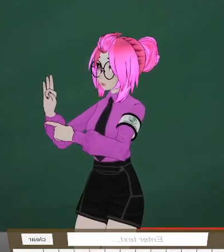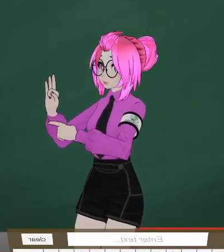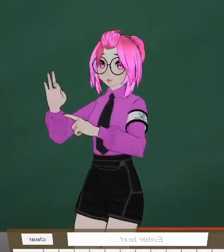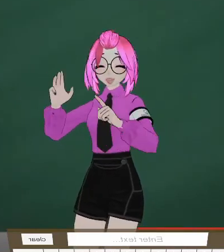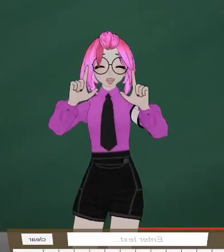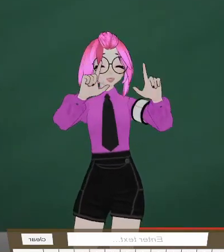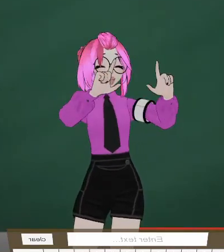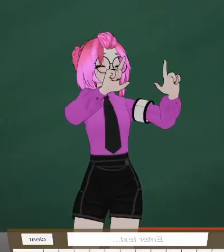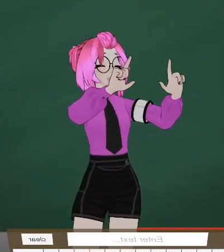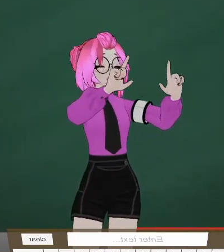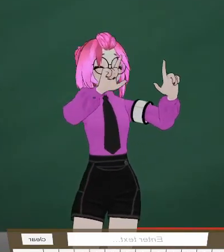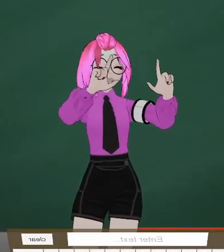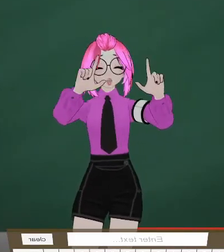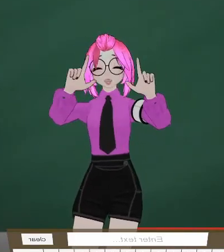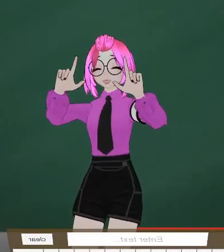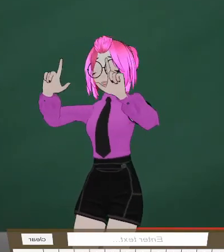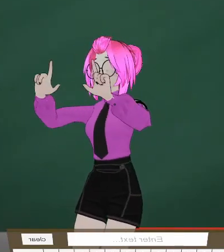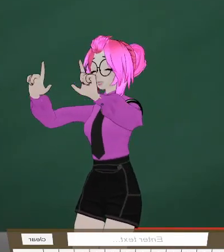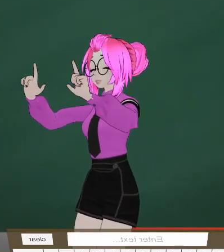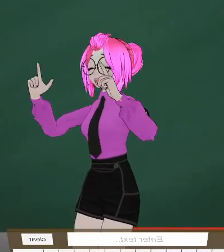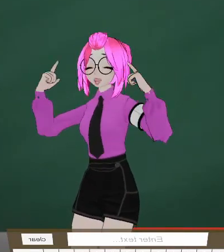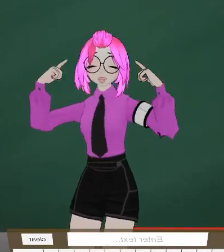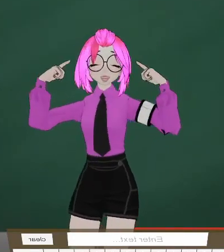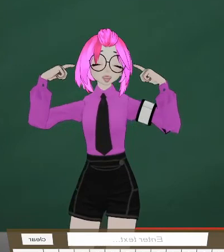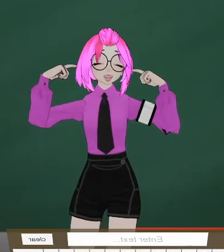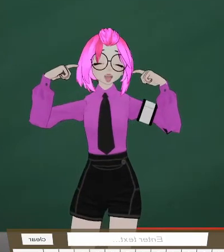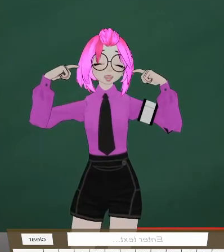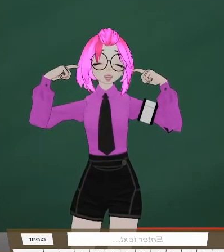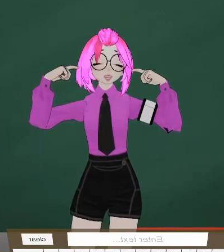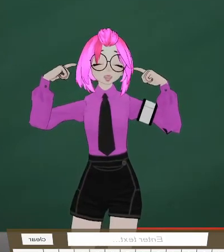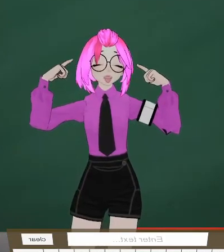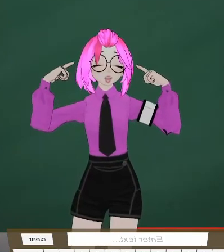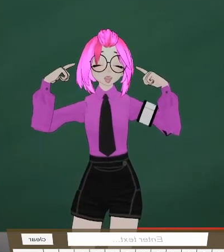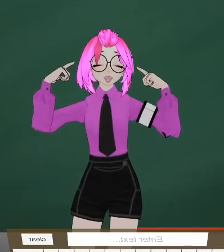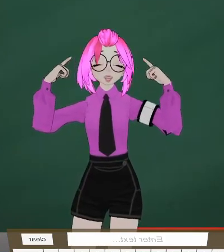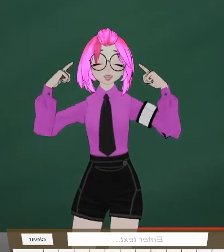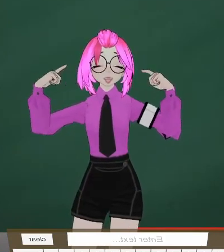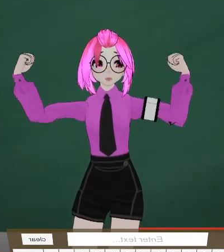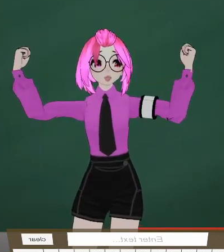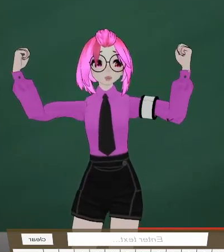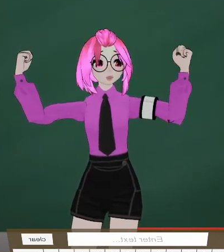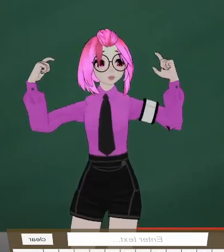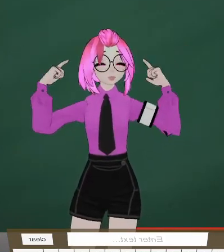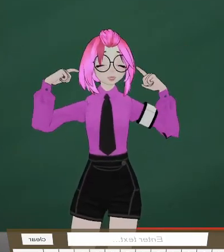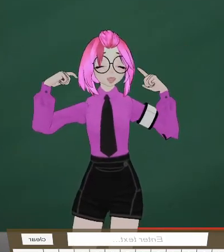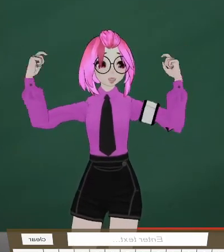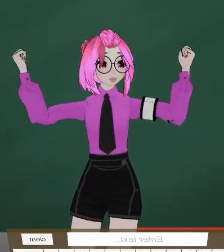yeah okay elf you're gonna have two l hands and you're gonna go on your uh side of your head and pull because of those